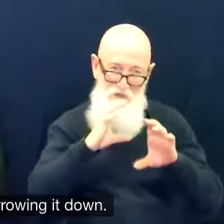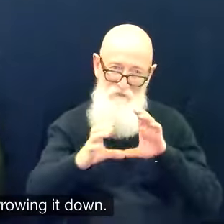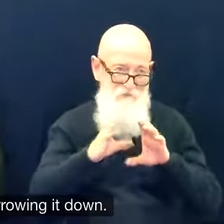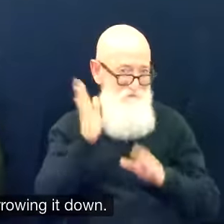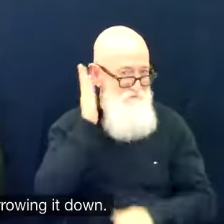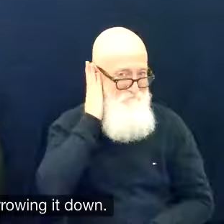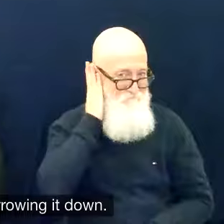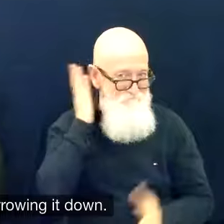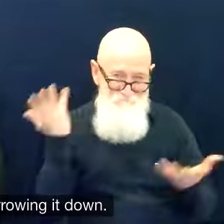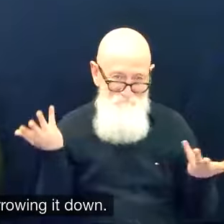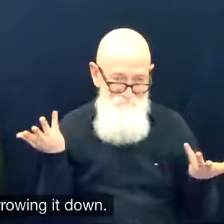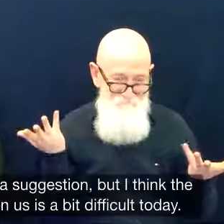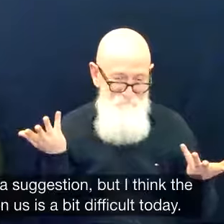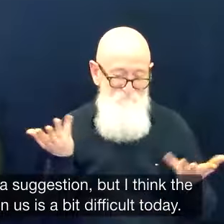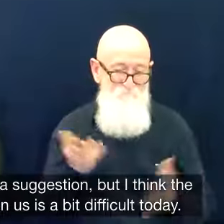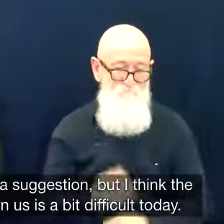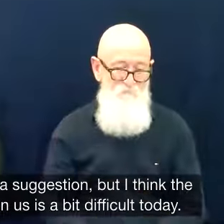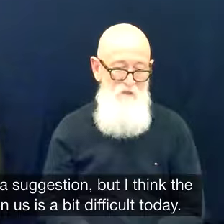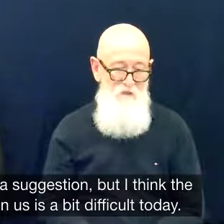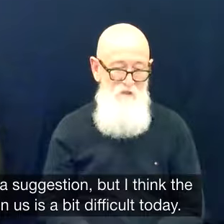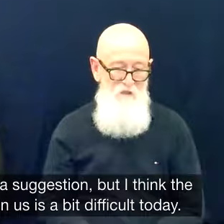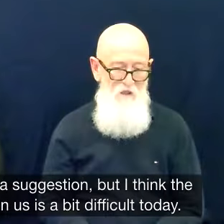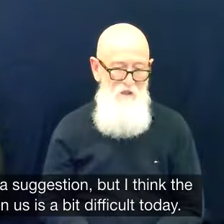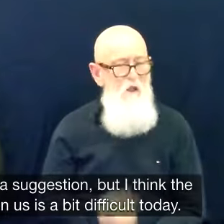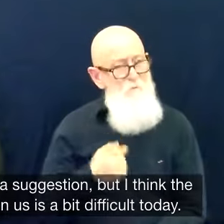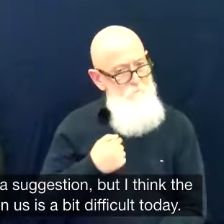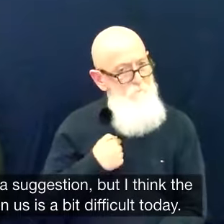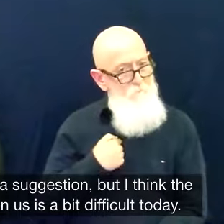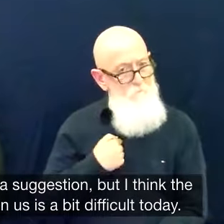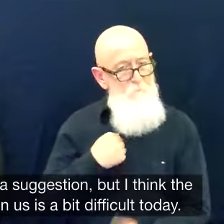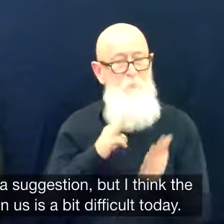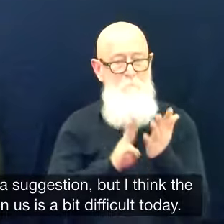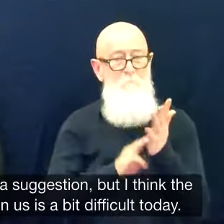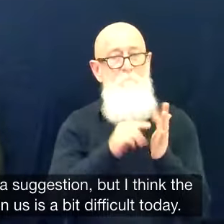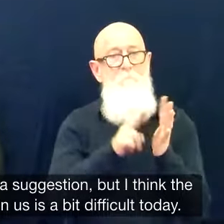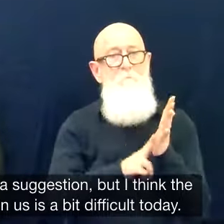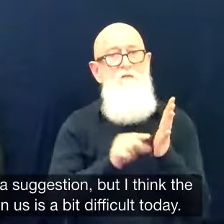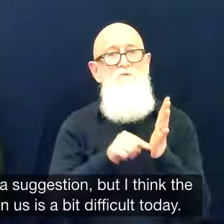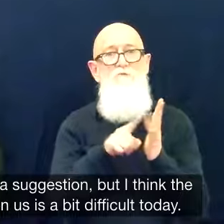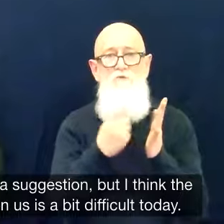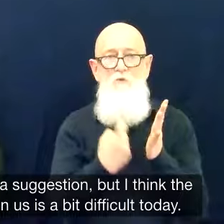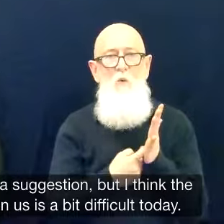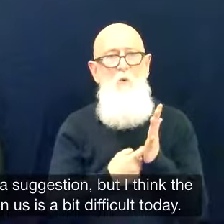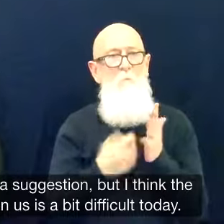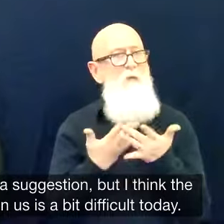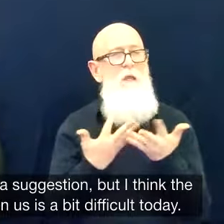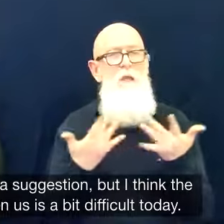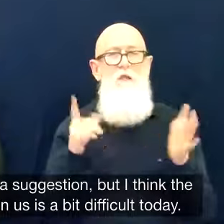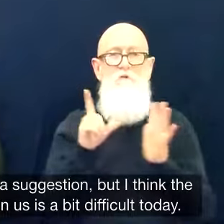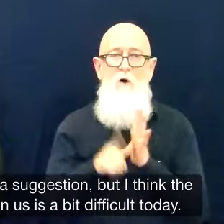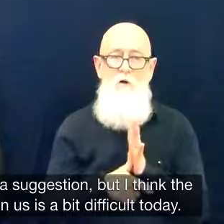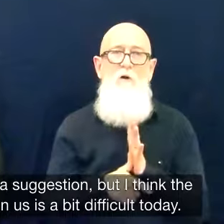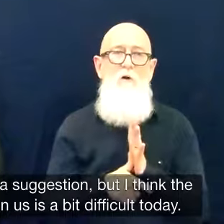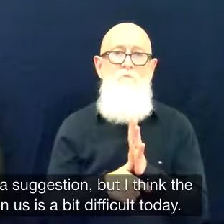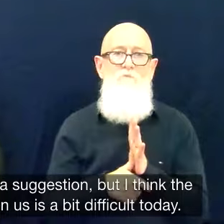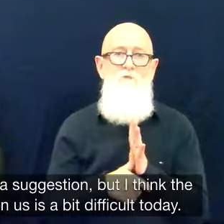I just was thinking about, I've mentored a lot of speech pathologists, and they often come with the goal of wanting